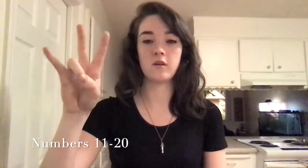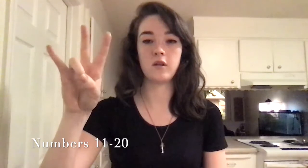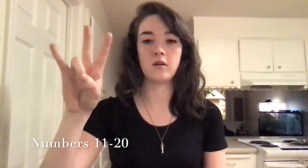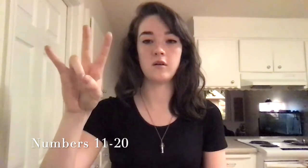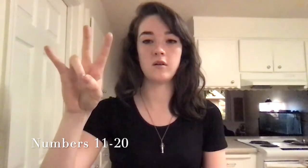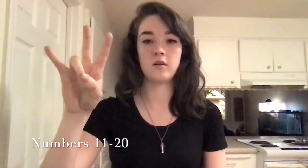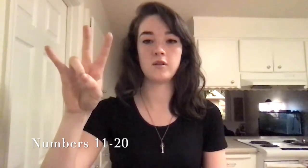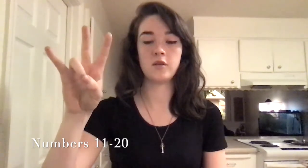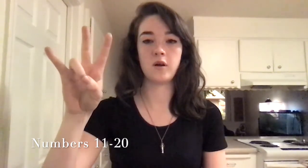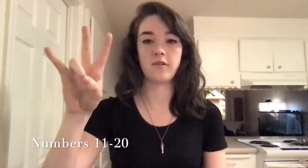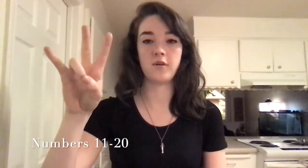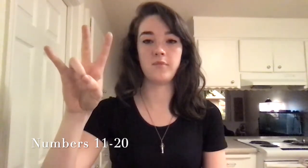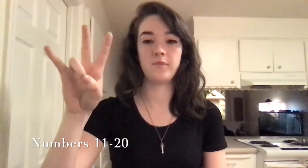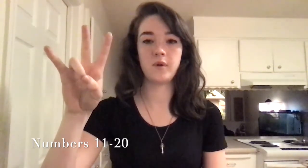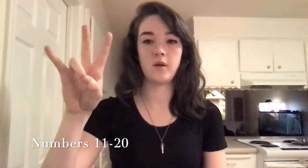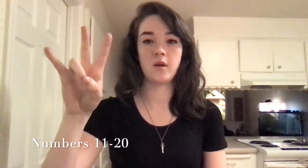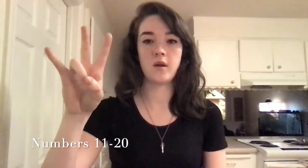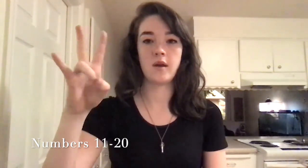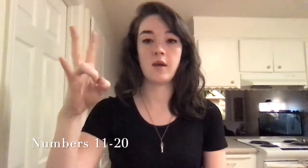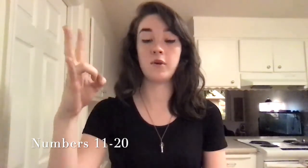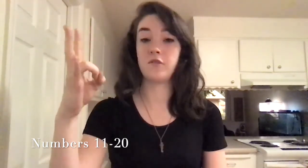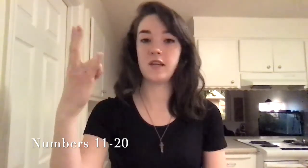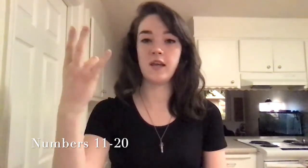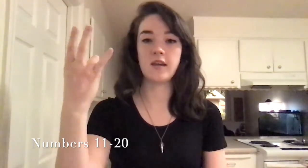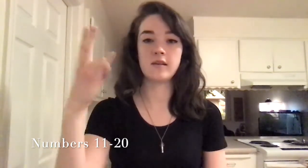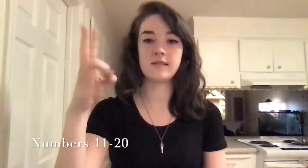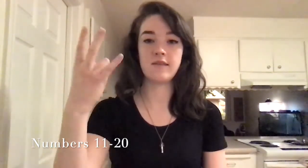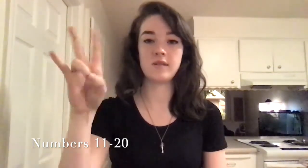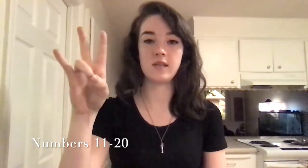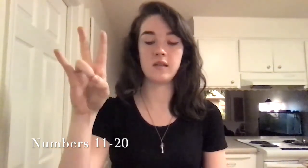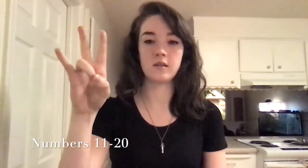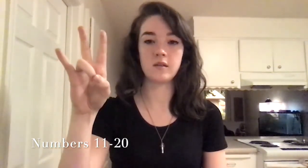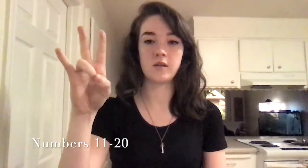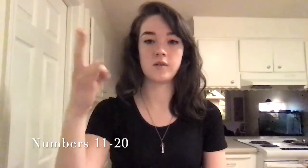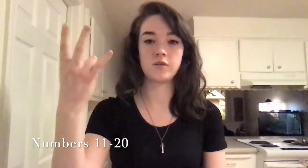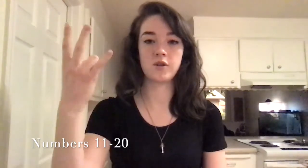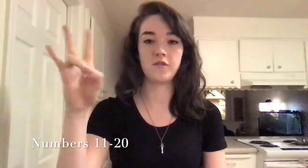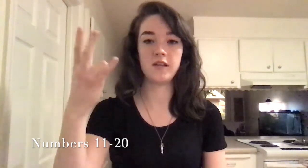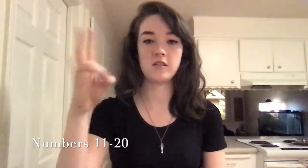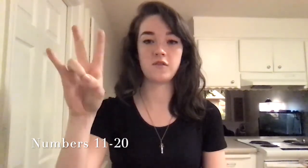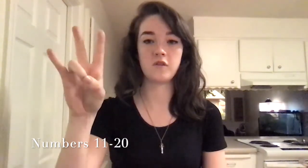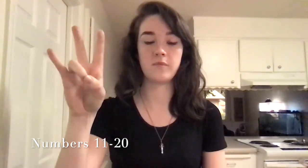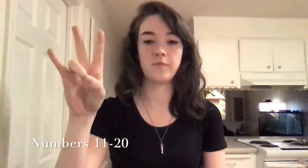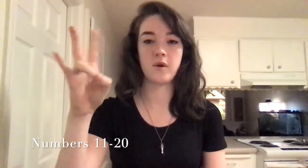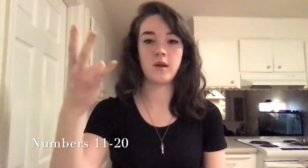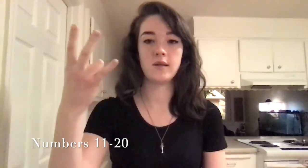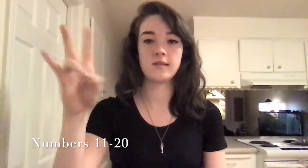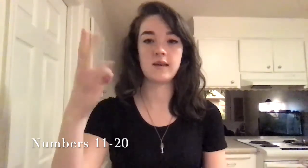along to our thumb, and we're going to flick it again. 17. So we're just going to flick it to the front.